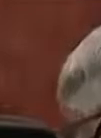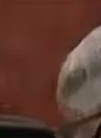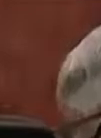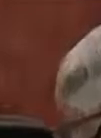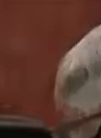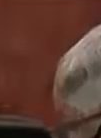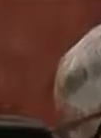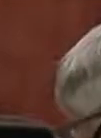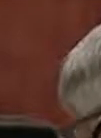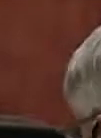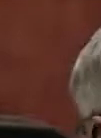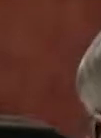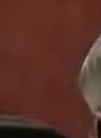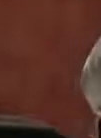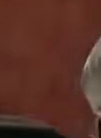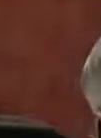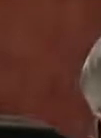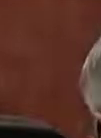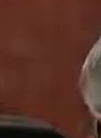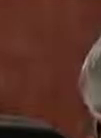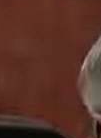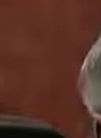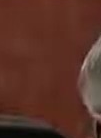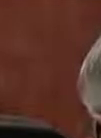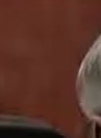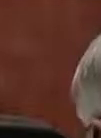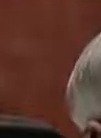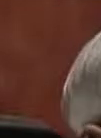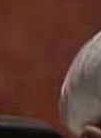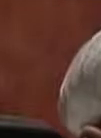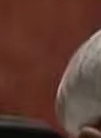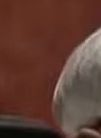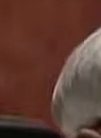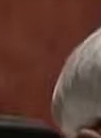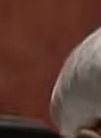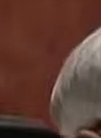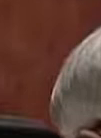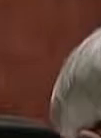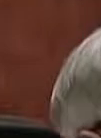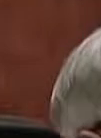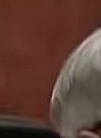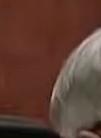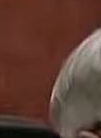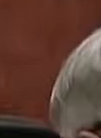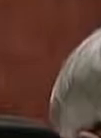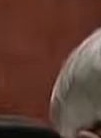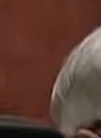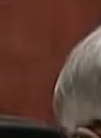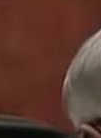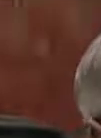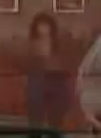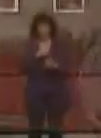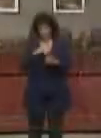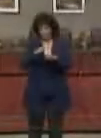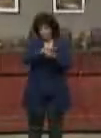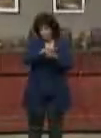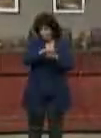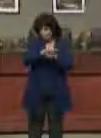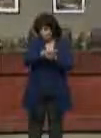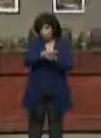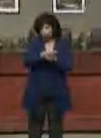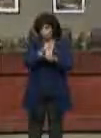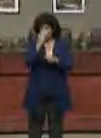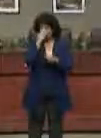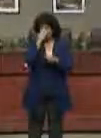some numbers in just a few moments about that. In terms of where we are right now, today in our county, since the